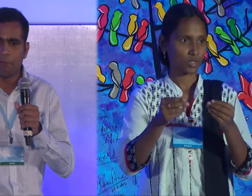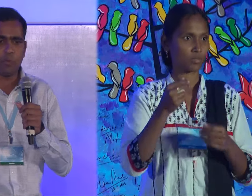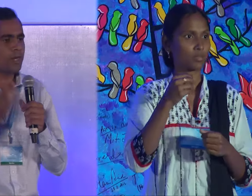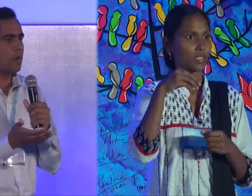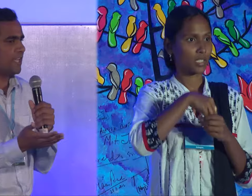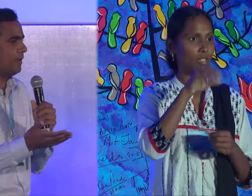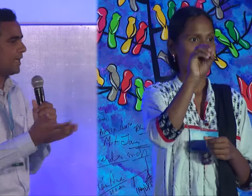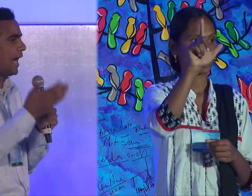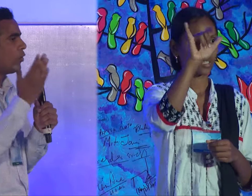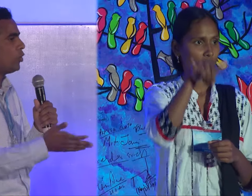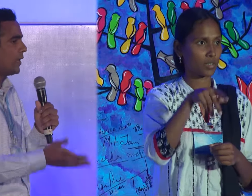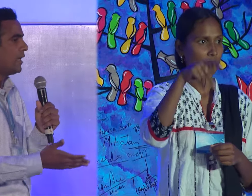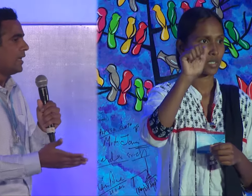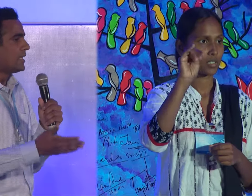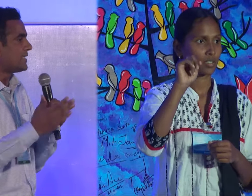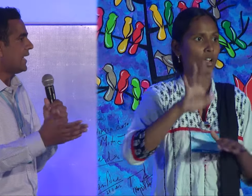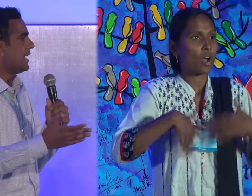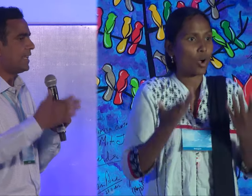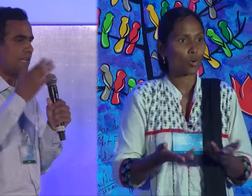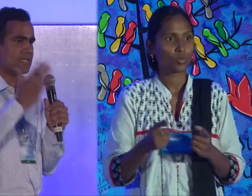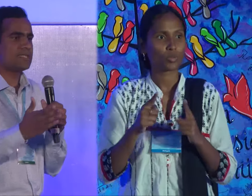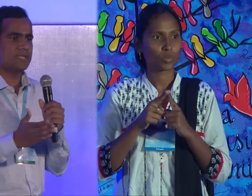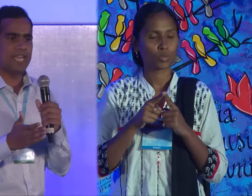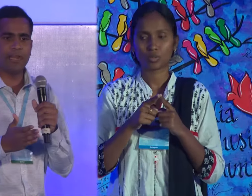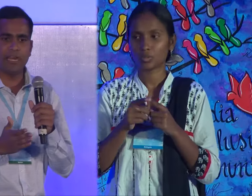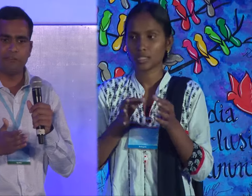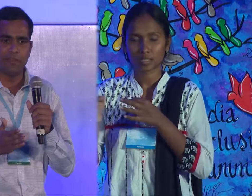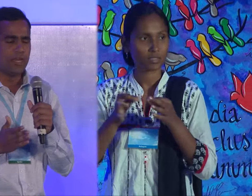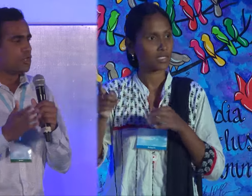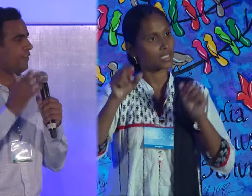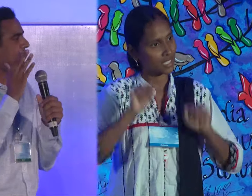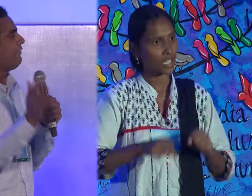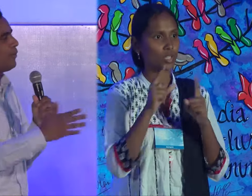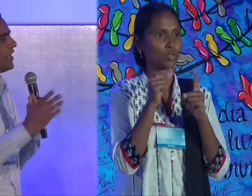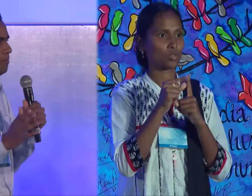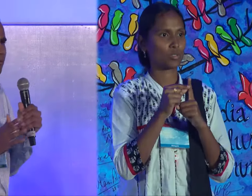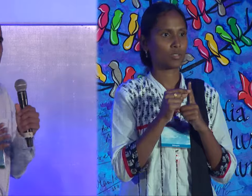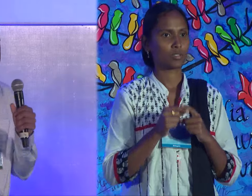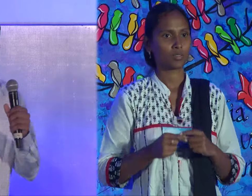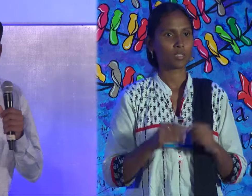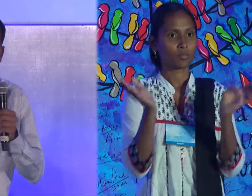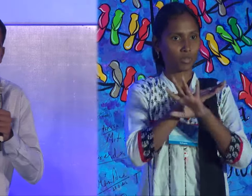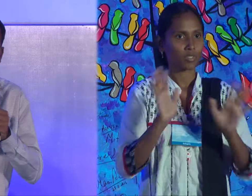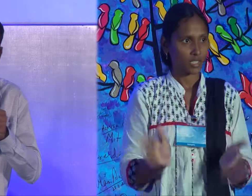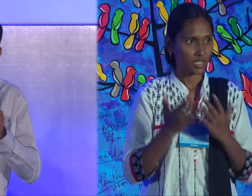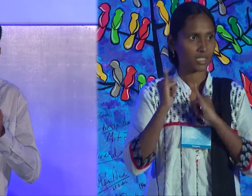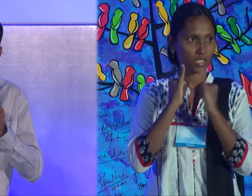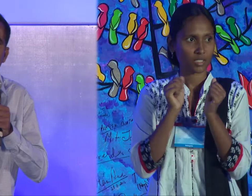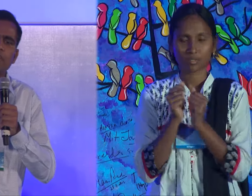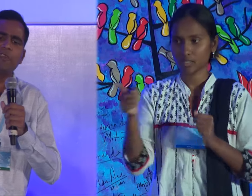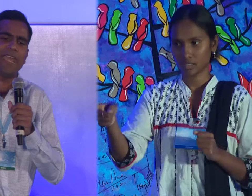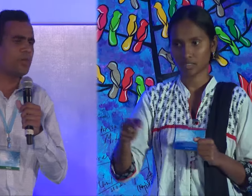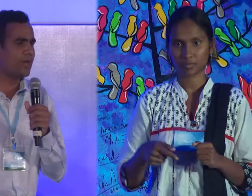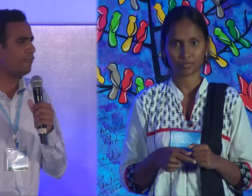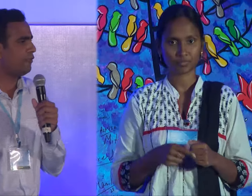Olympics. But what about the ability? How do we say that he is able enough? So we traveled with him. Before we started interviewing him, before we